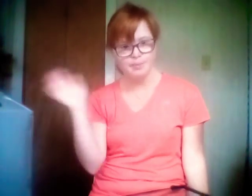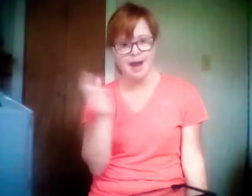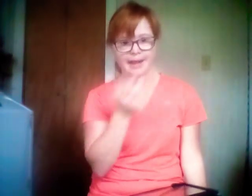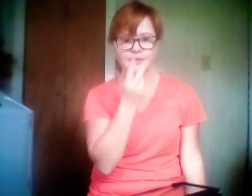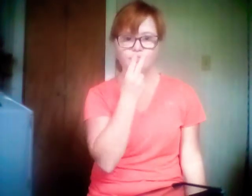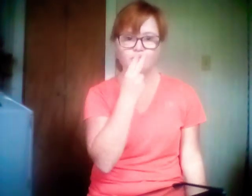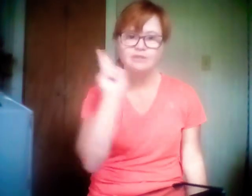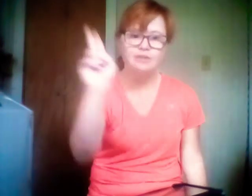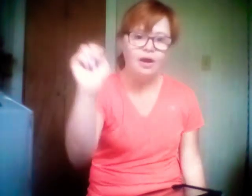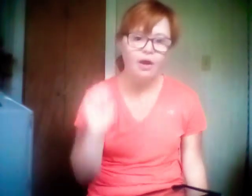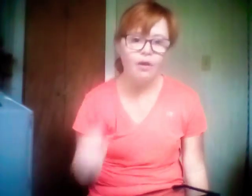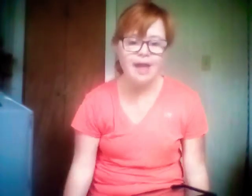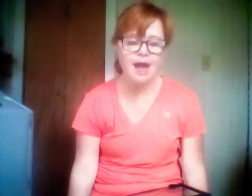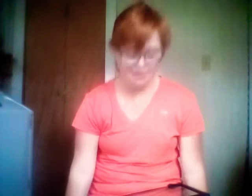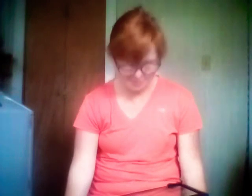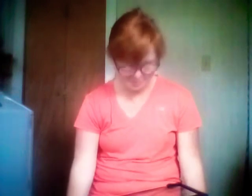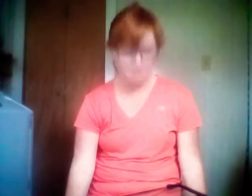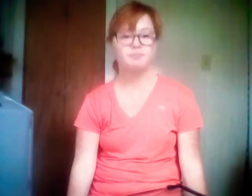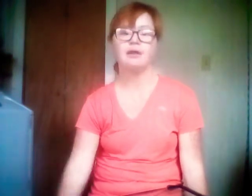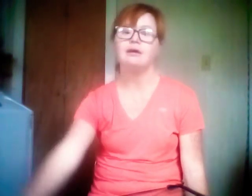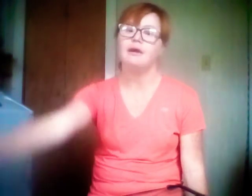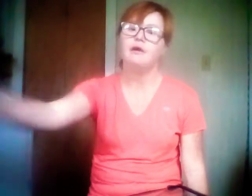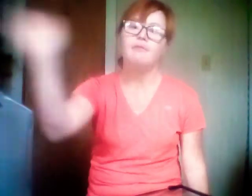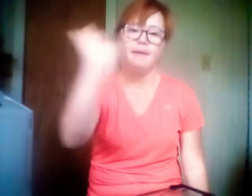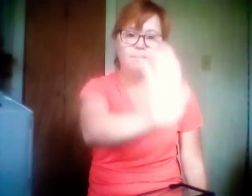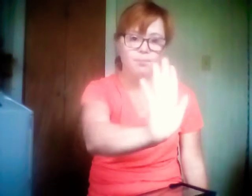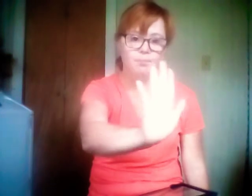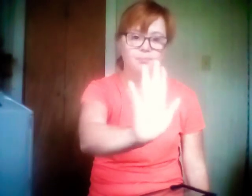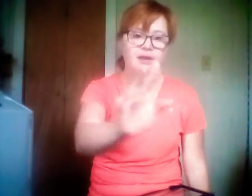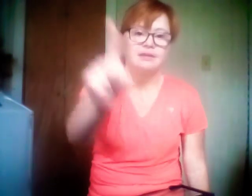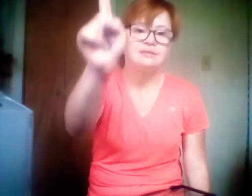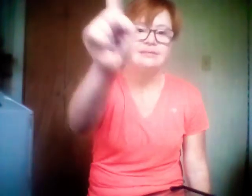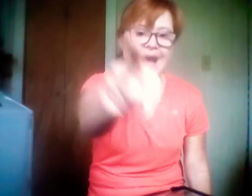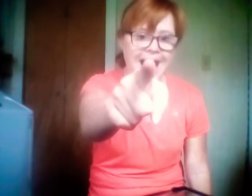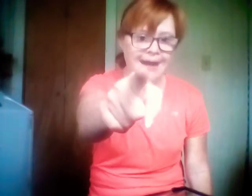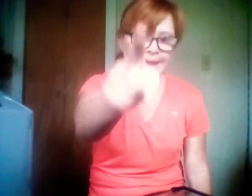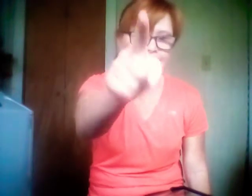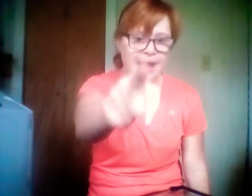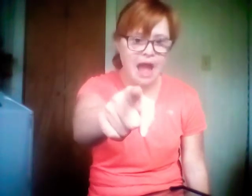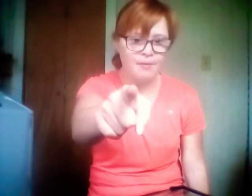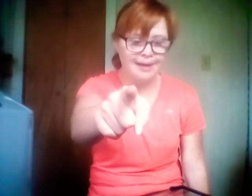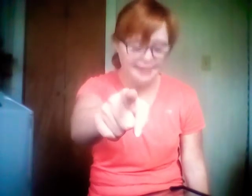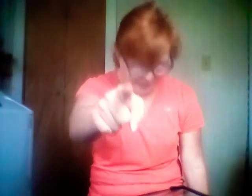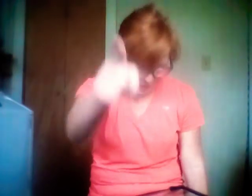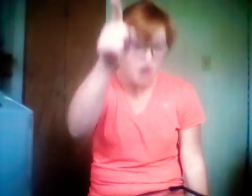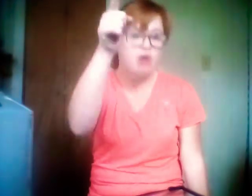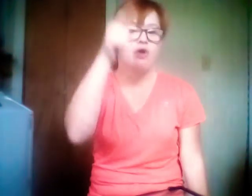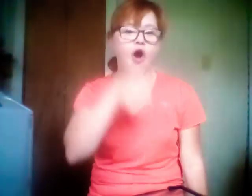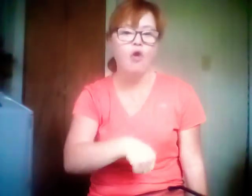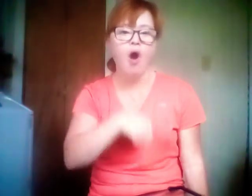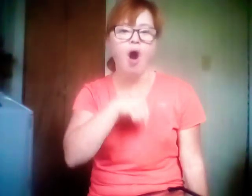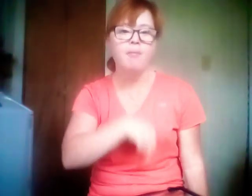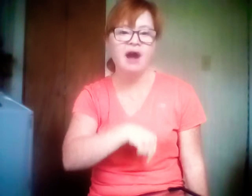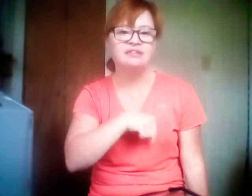Bye. Oh, yeah. Wait. Dad and Karen, go on my